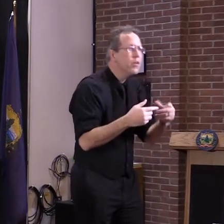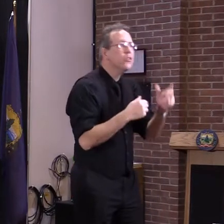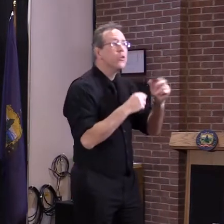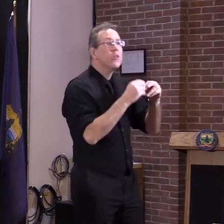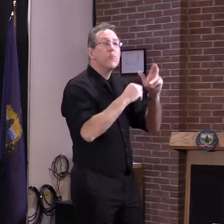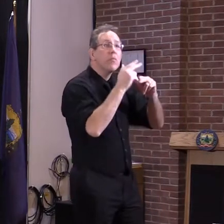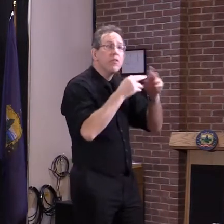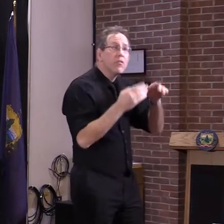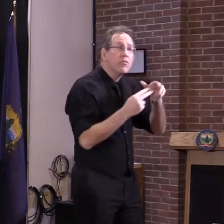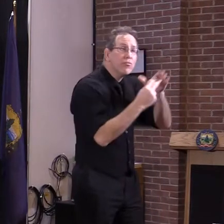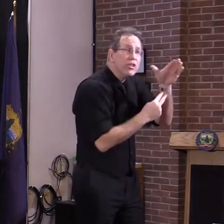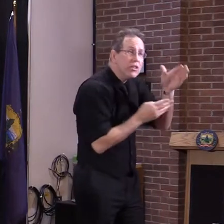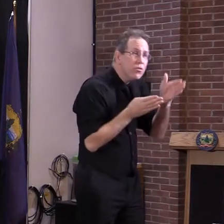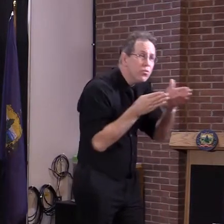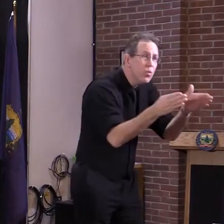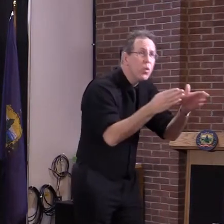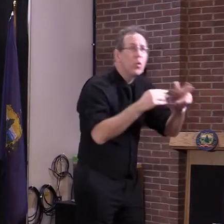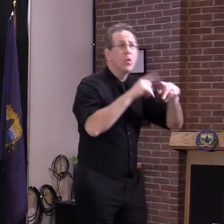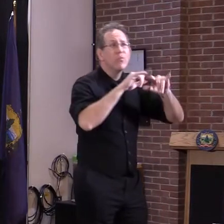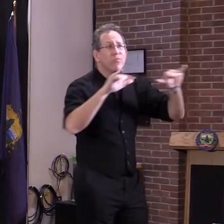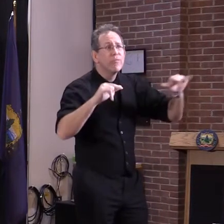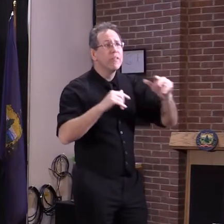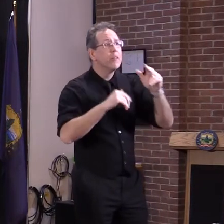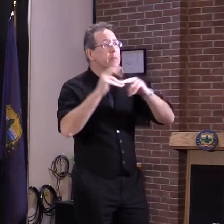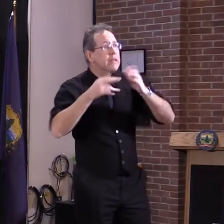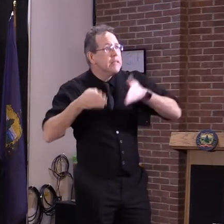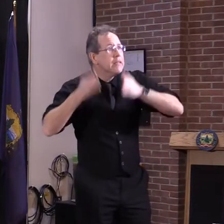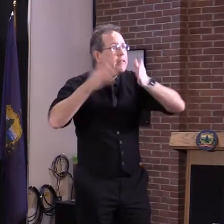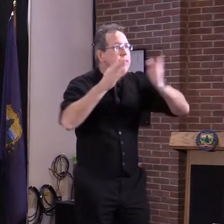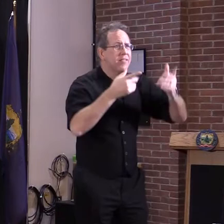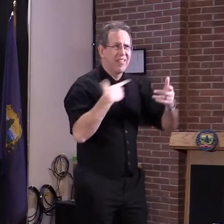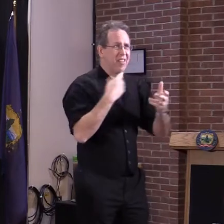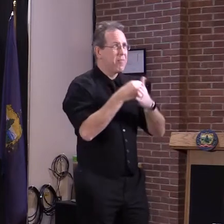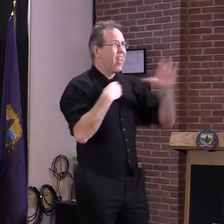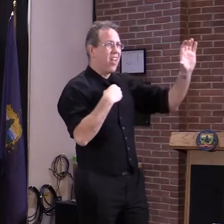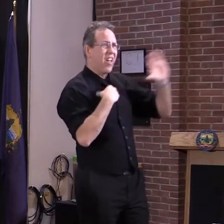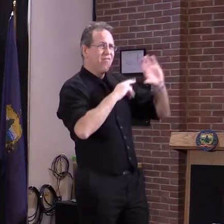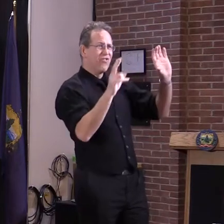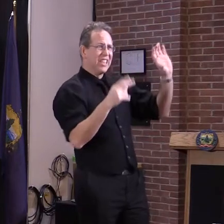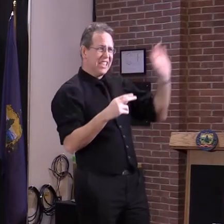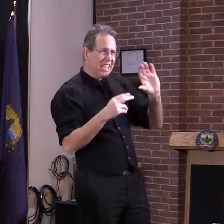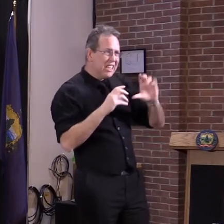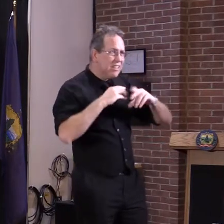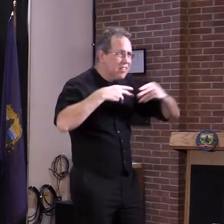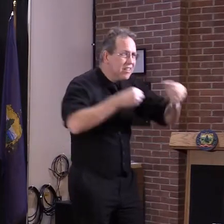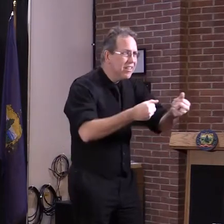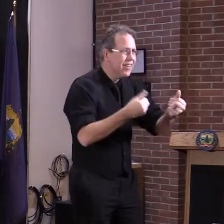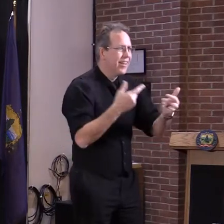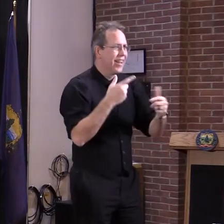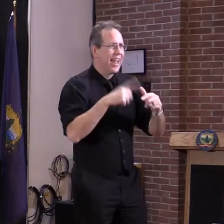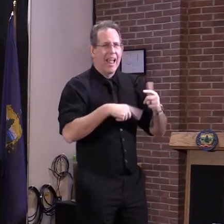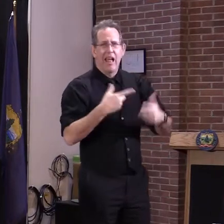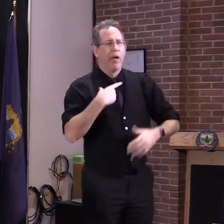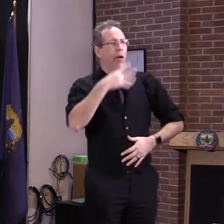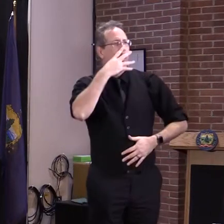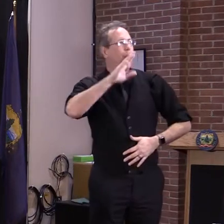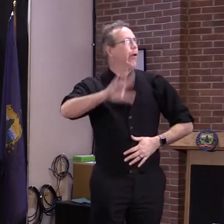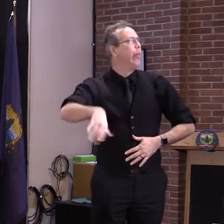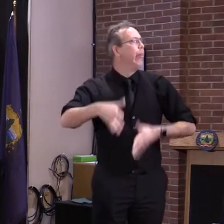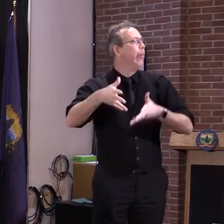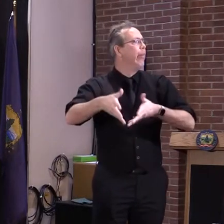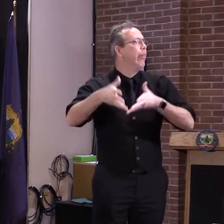optic cables, and so much more. We can't let this moment pass because the time to invest is